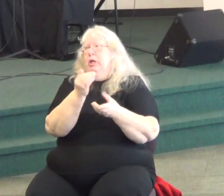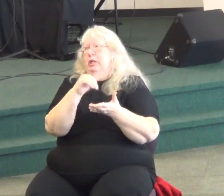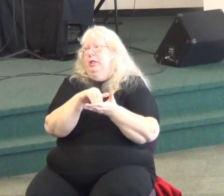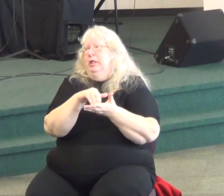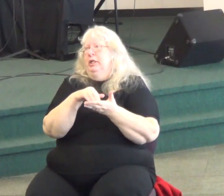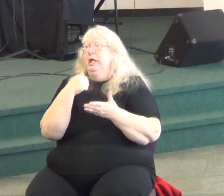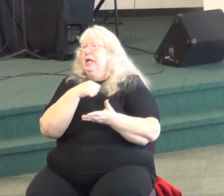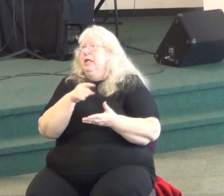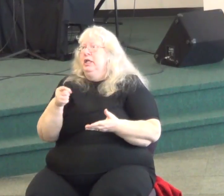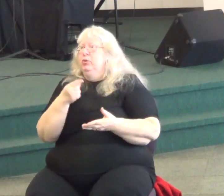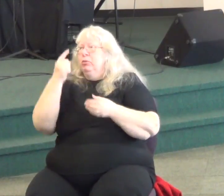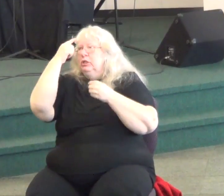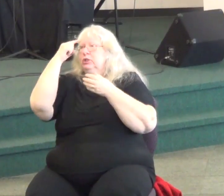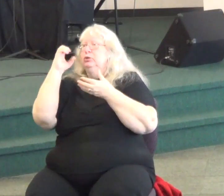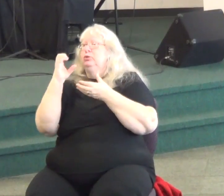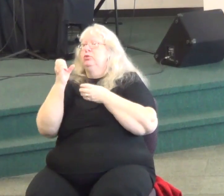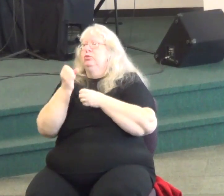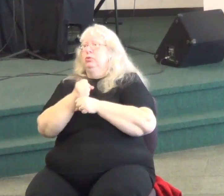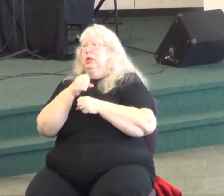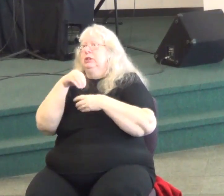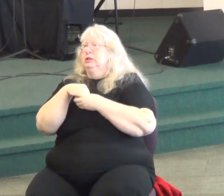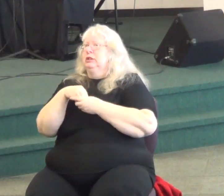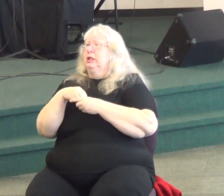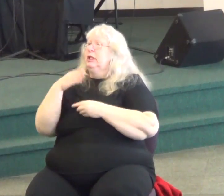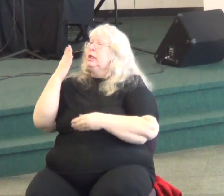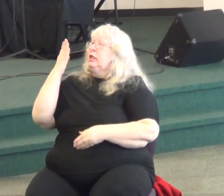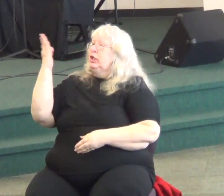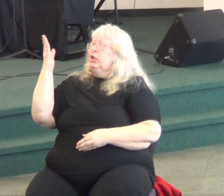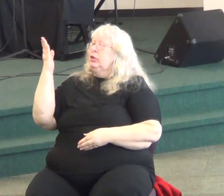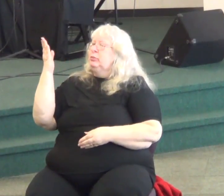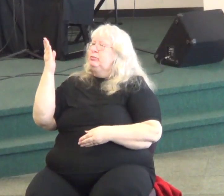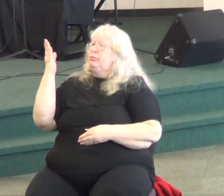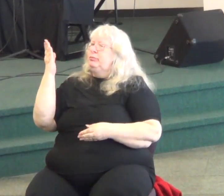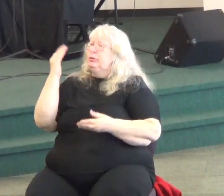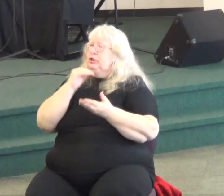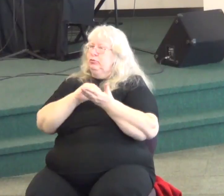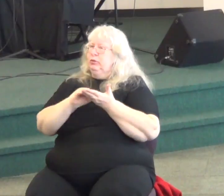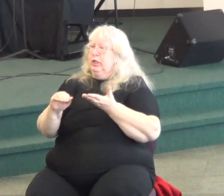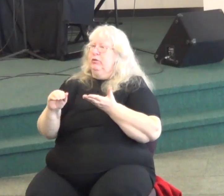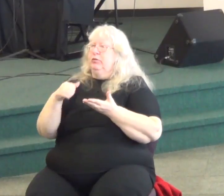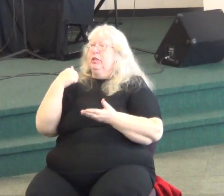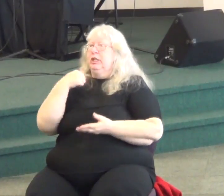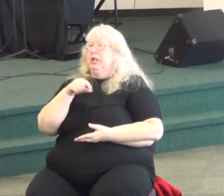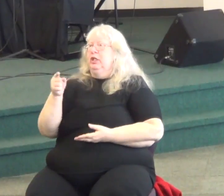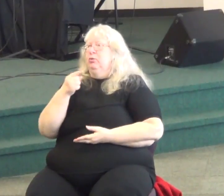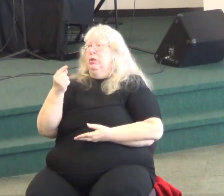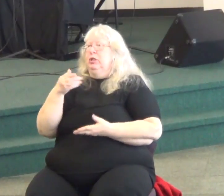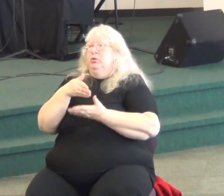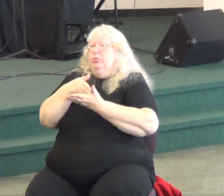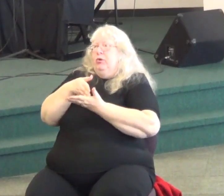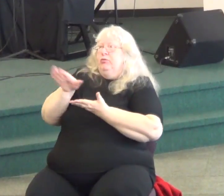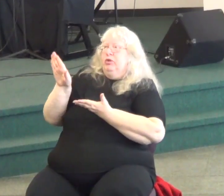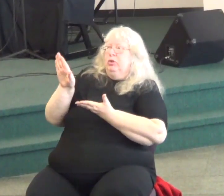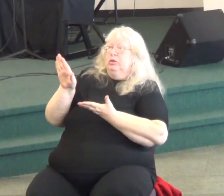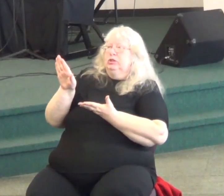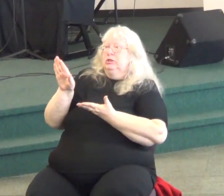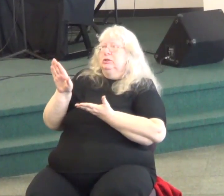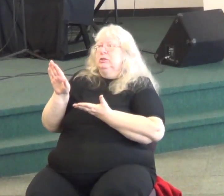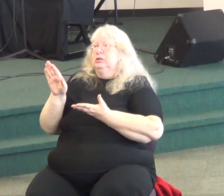Anyone who trusts in him is acquitted. Anyone who refuses to trust in him has long since